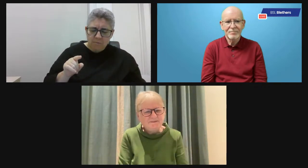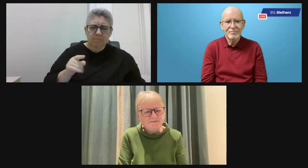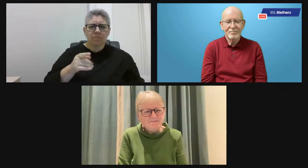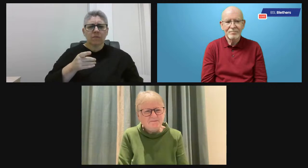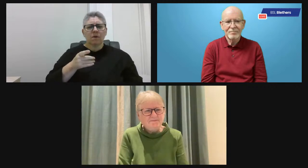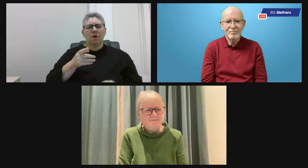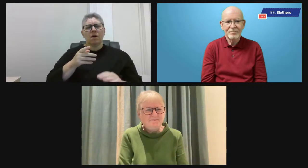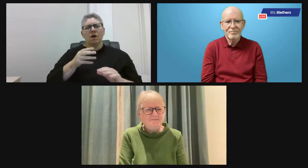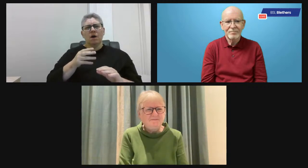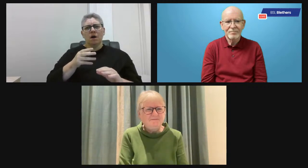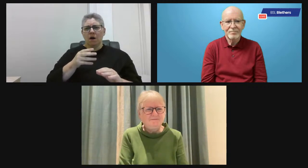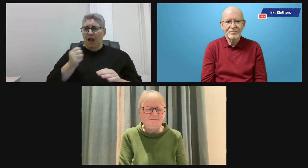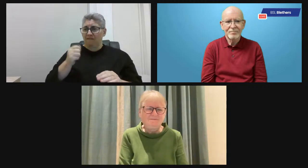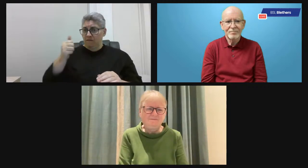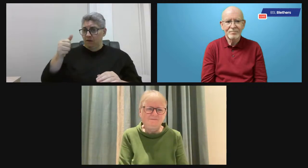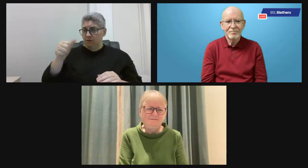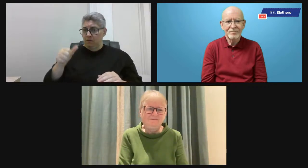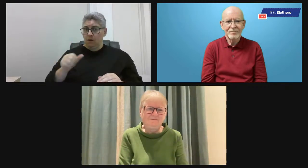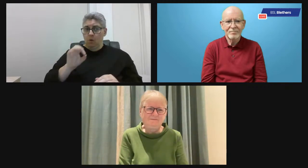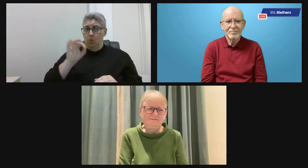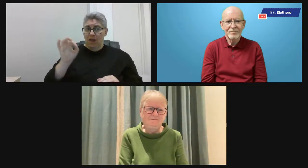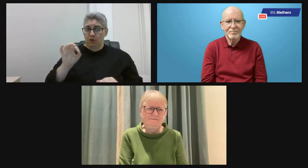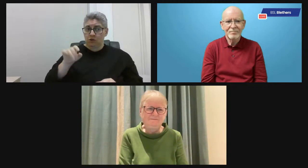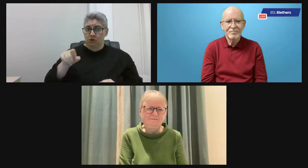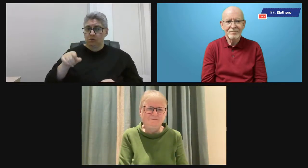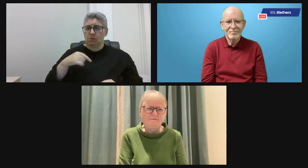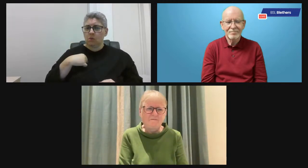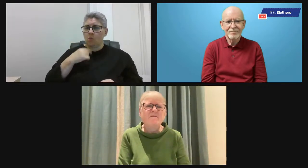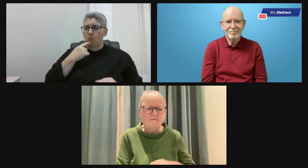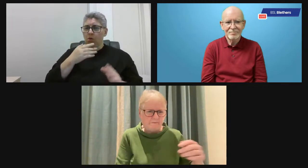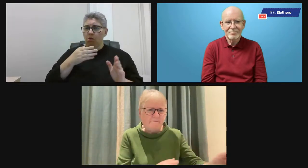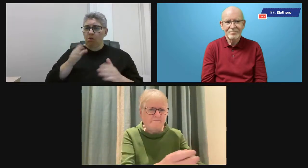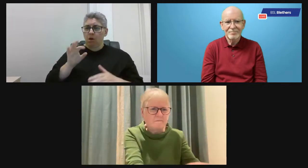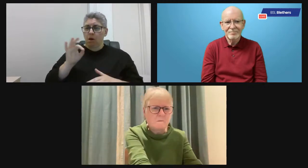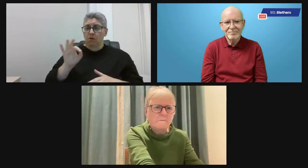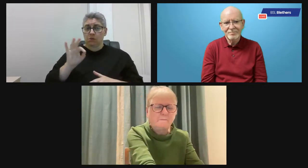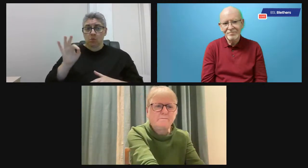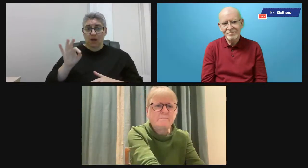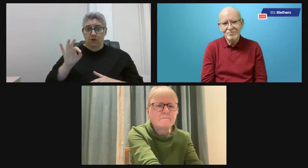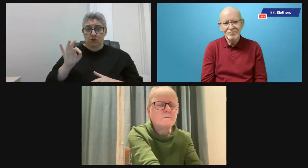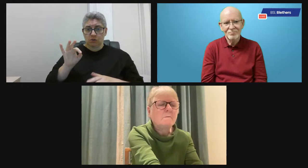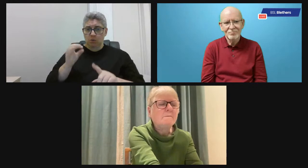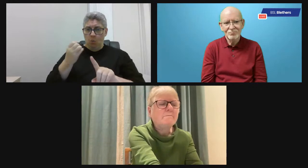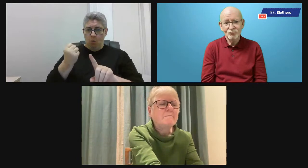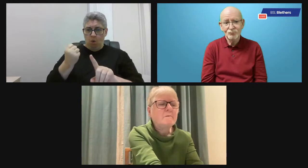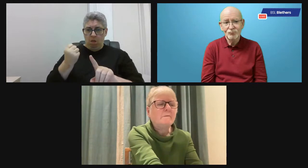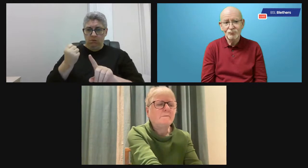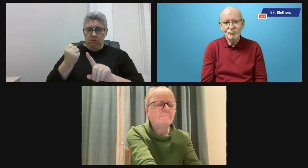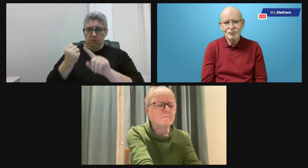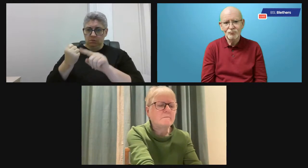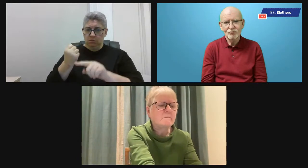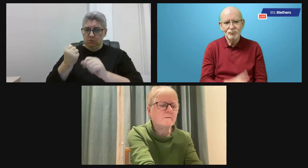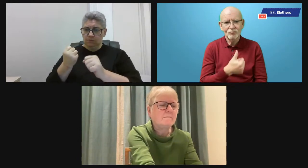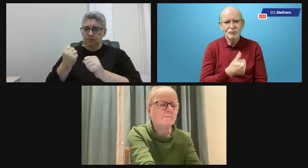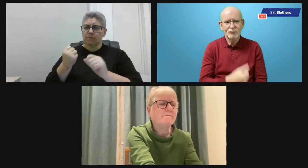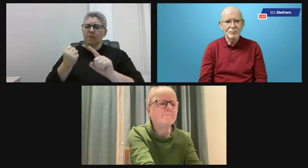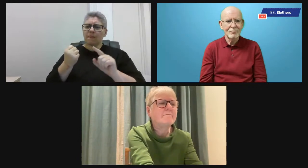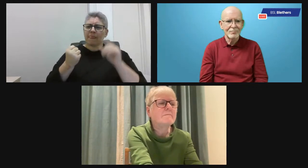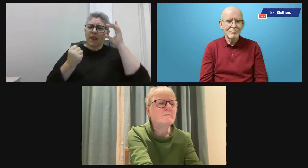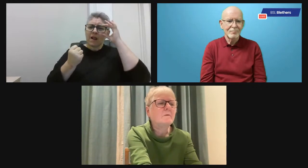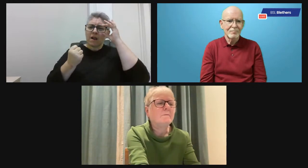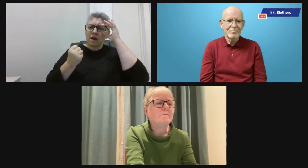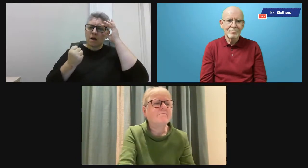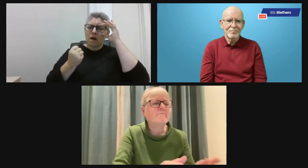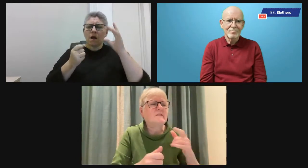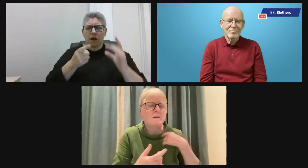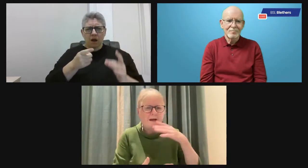of status, I suppose, for us as well. And I have a list of questions that I would love to